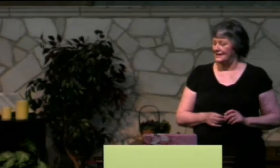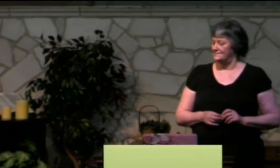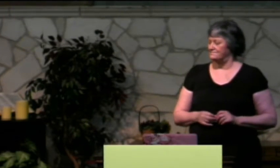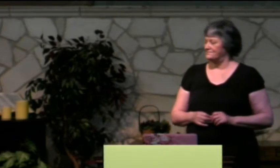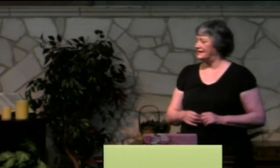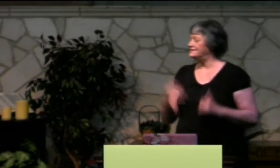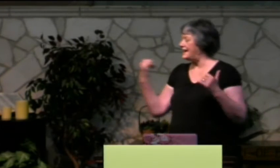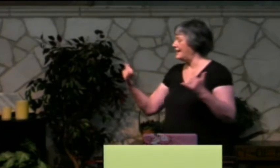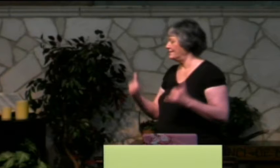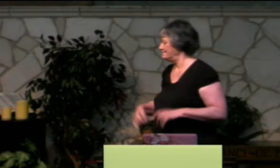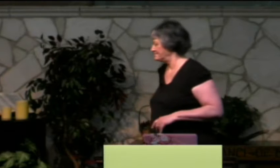Now,